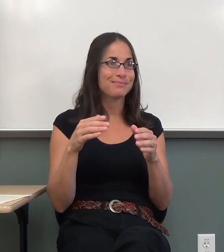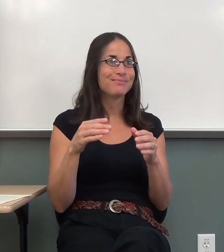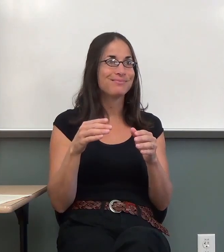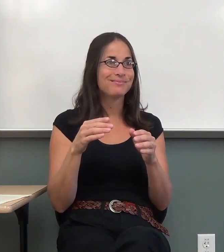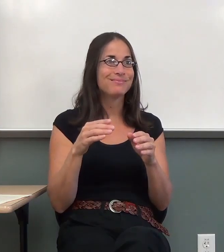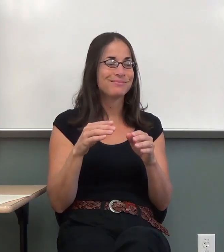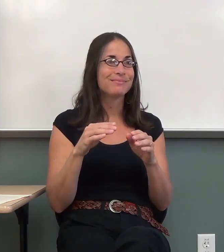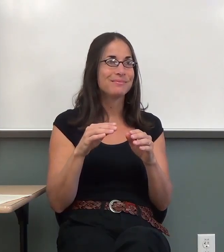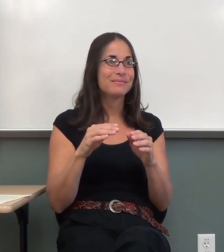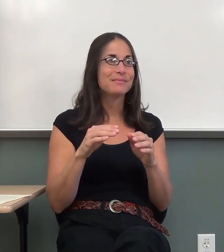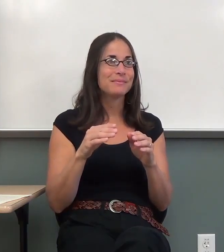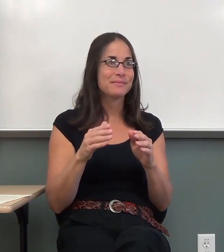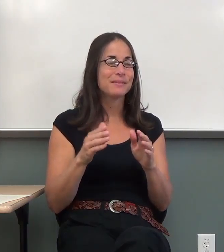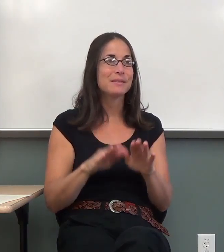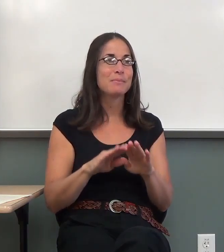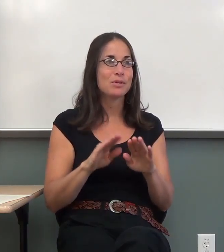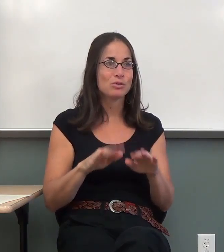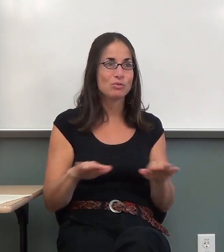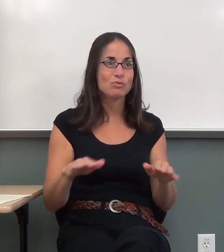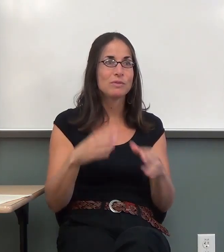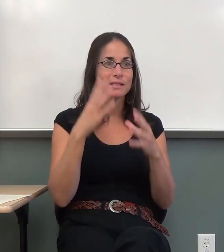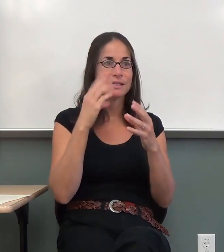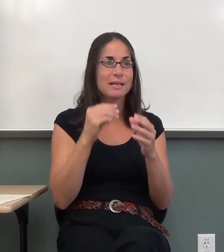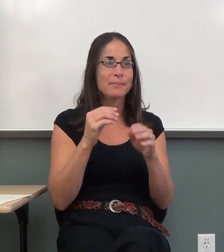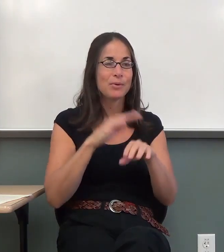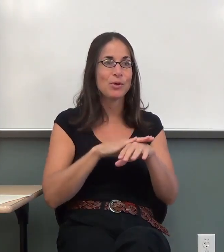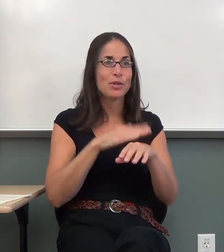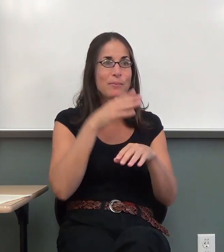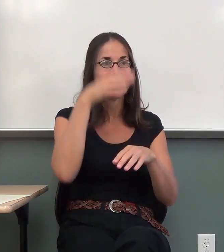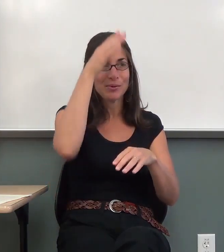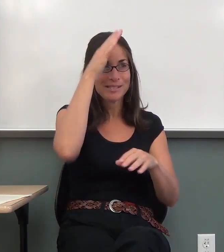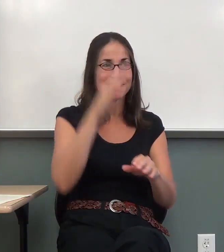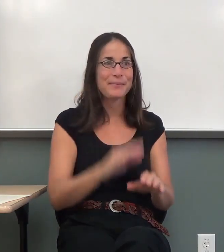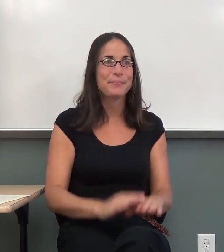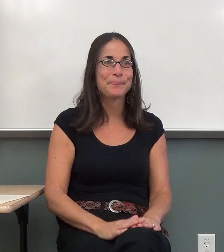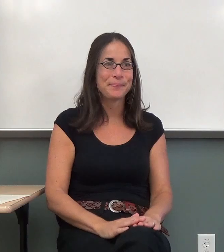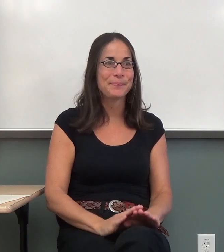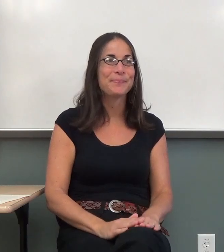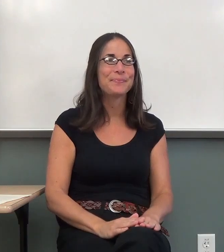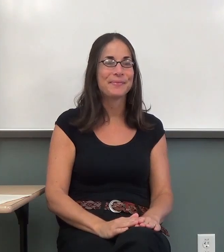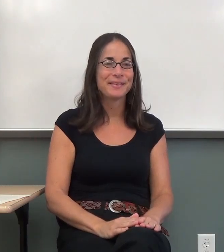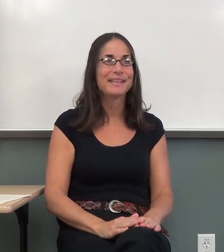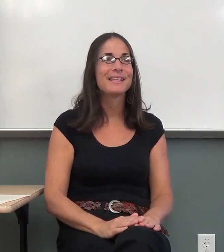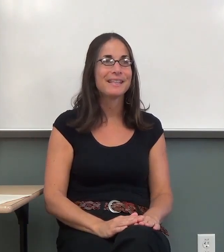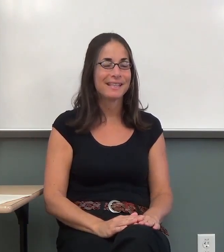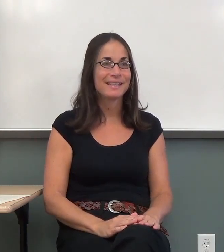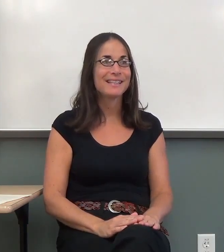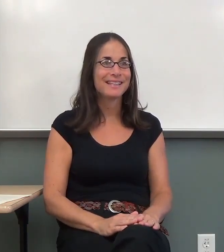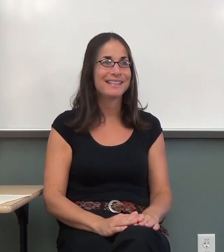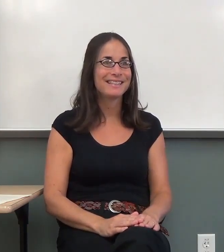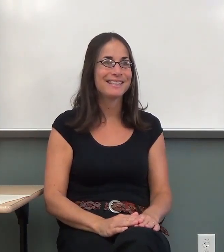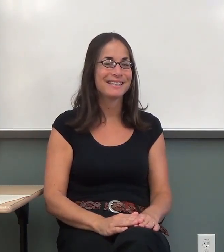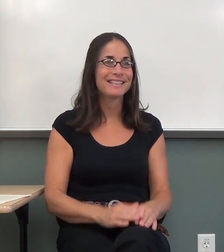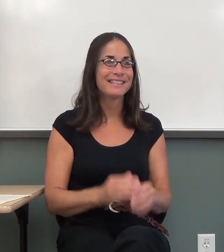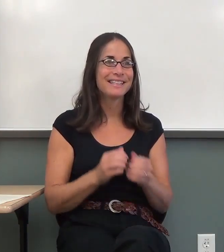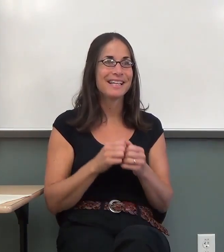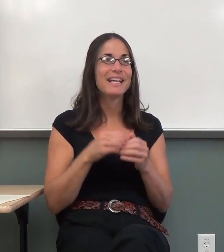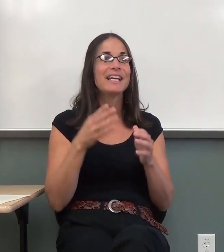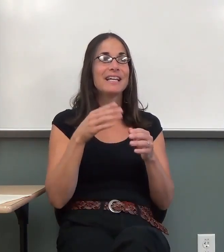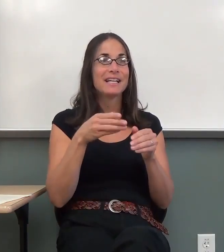lap. I'm on the right one, right? Yes? Is it complete or incomplete, Michelin? I would say